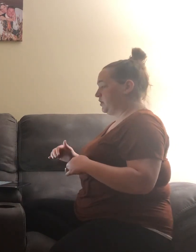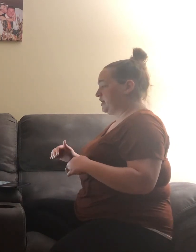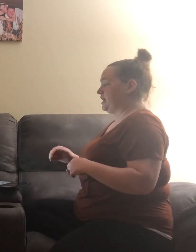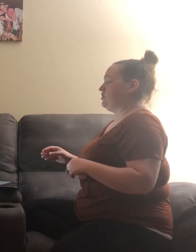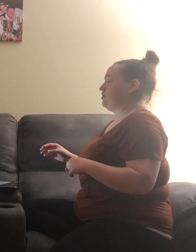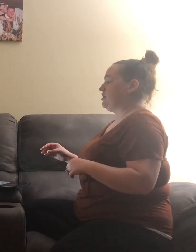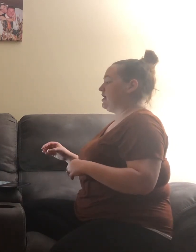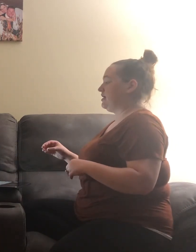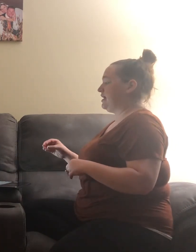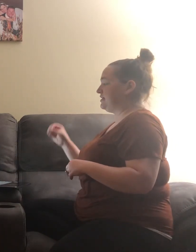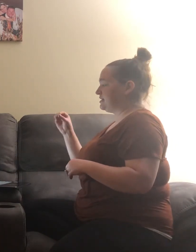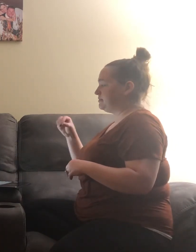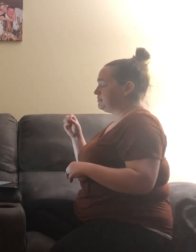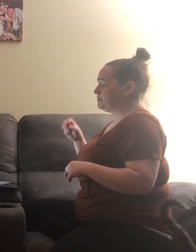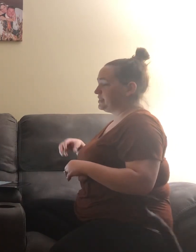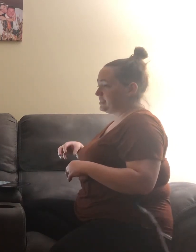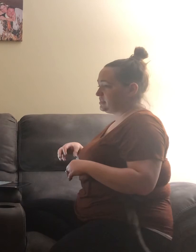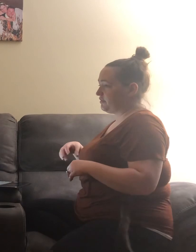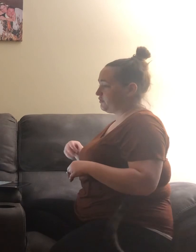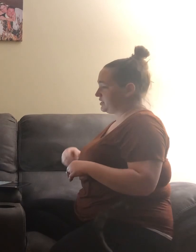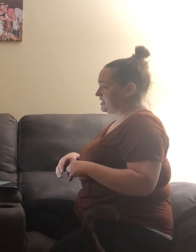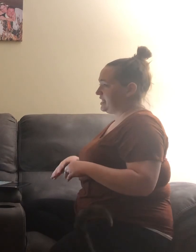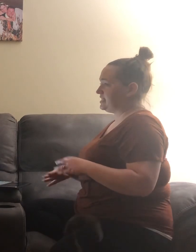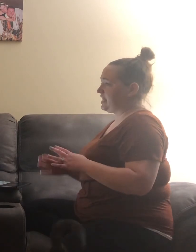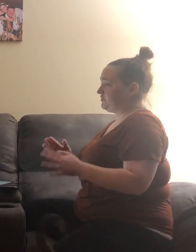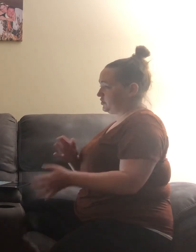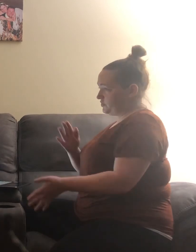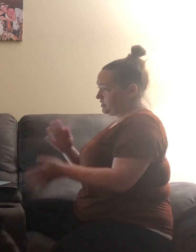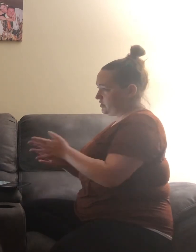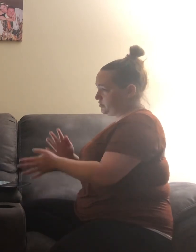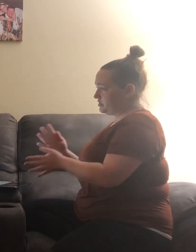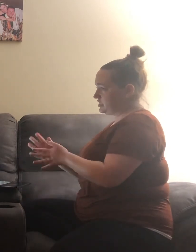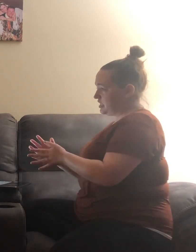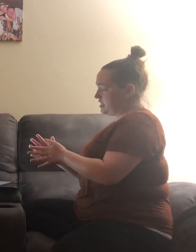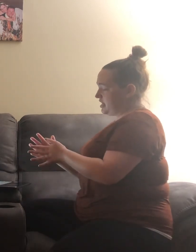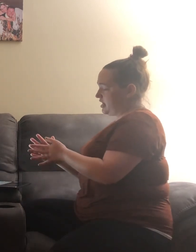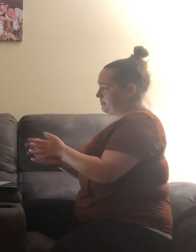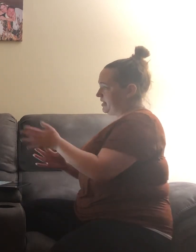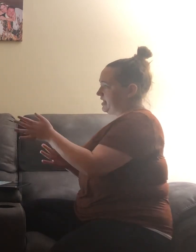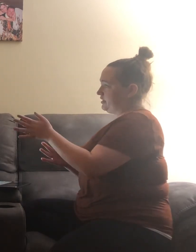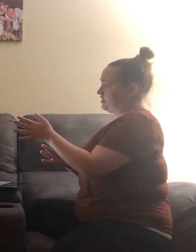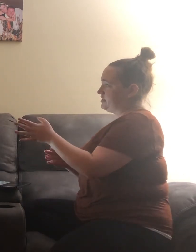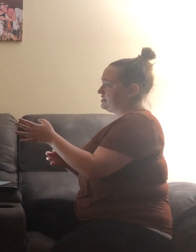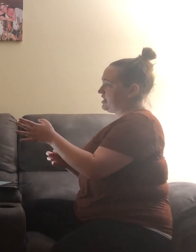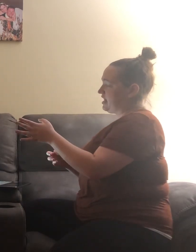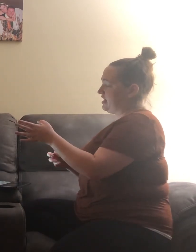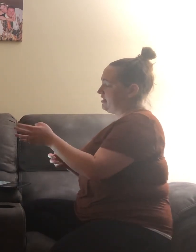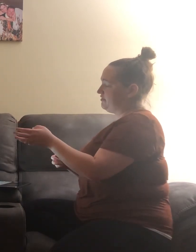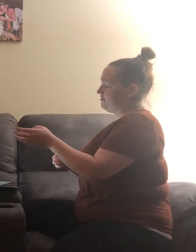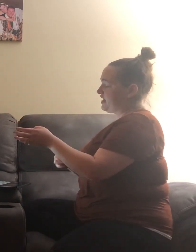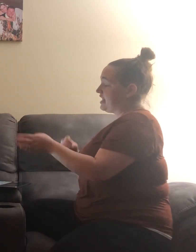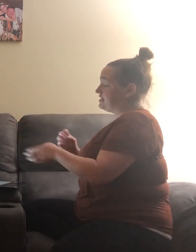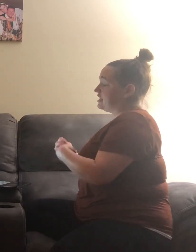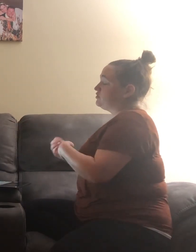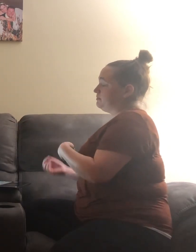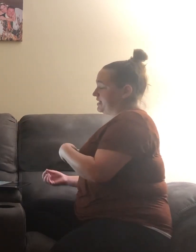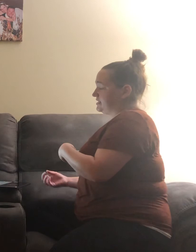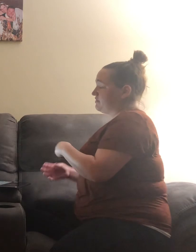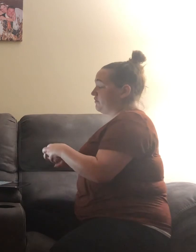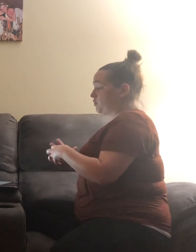and and the symptoms persist for 14 days after using those inhalers on a scheduled basis for 14